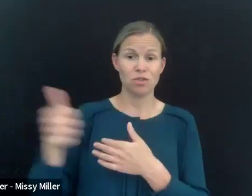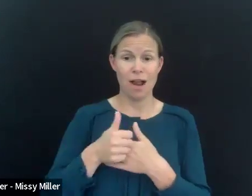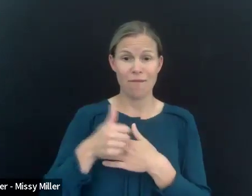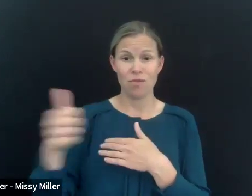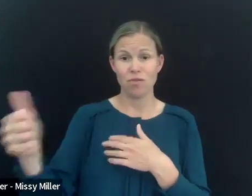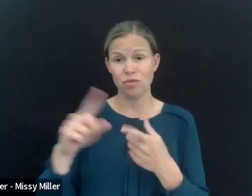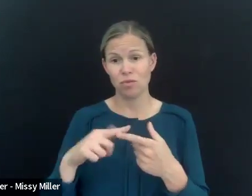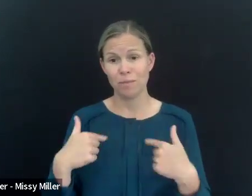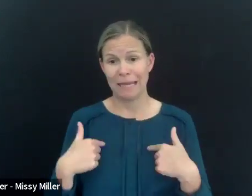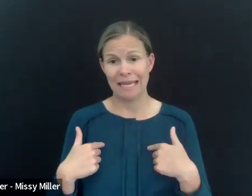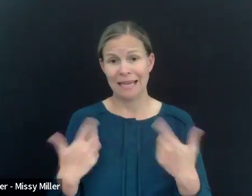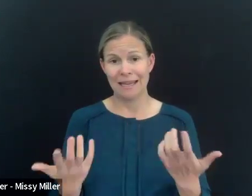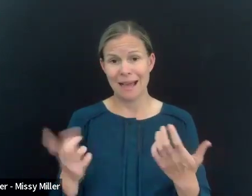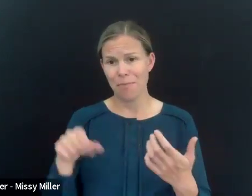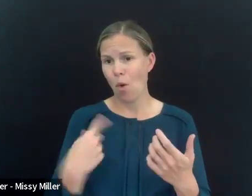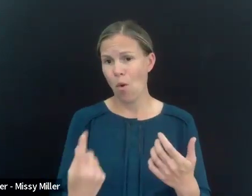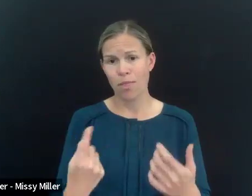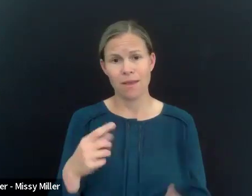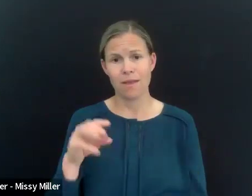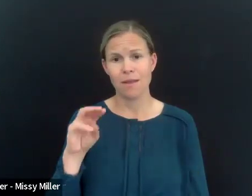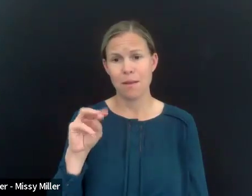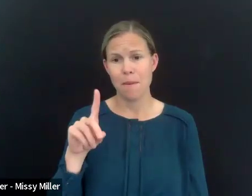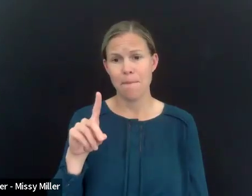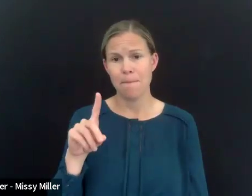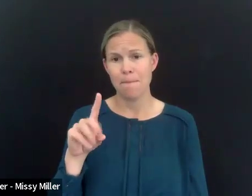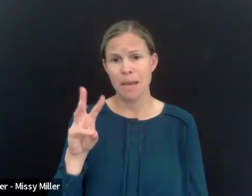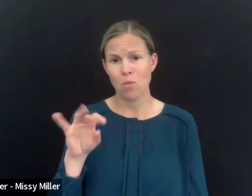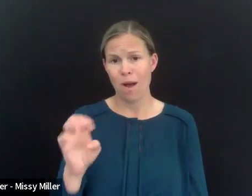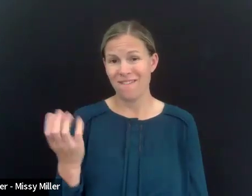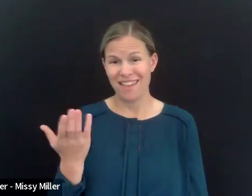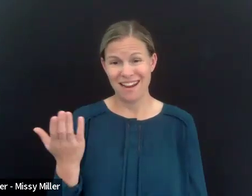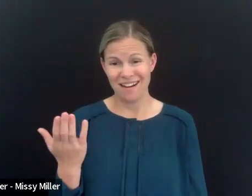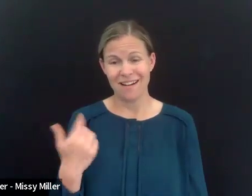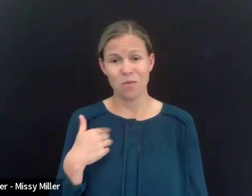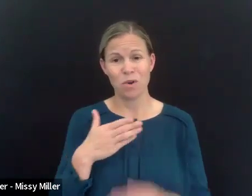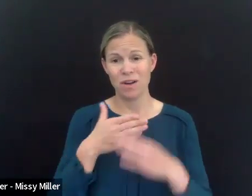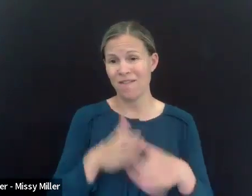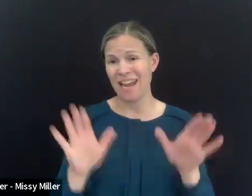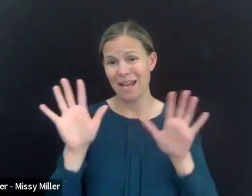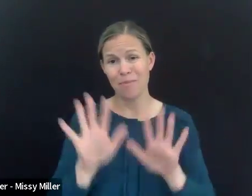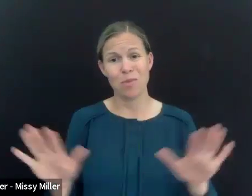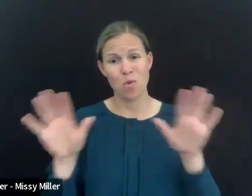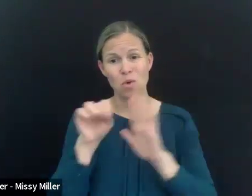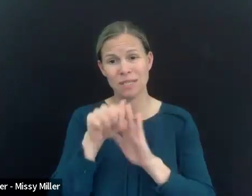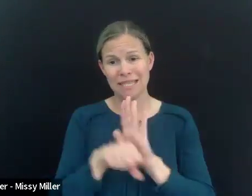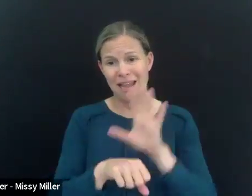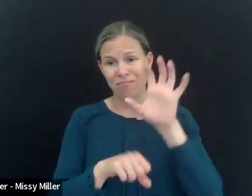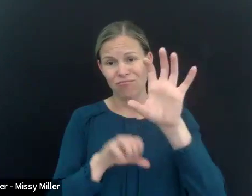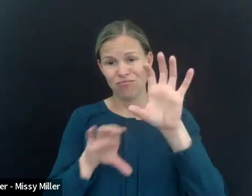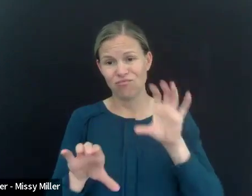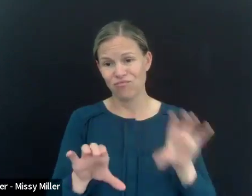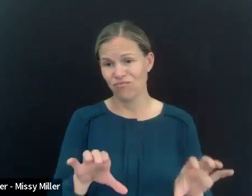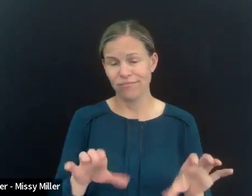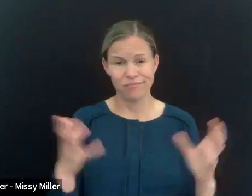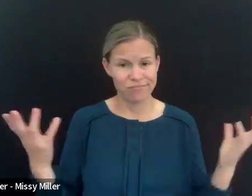only Black midwife down here. Mississippi has 3 CPMs, and we're pretty much dividing up the whole state, and it's just not sustainable, right? So the